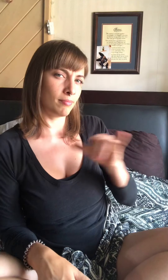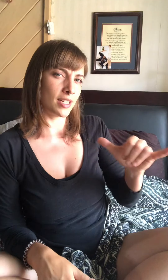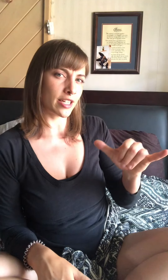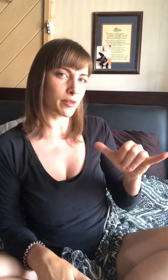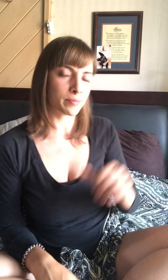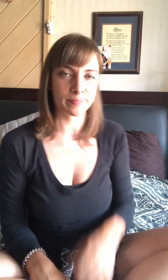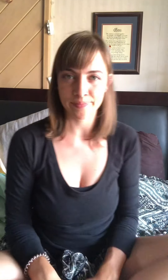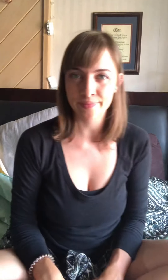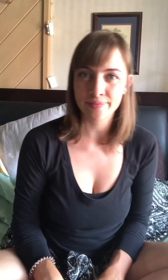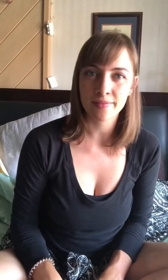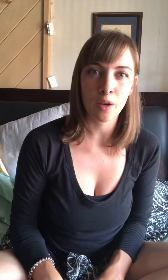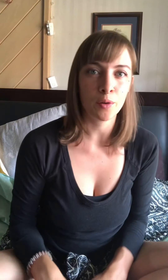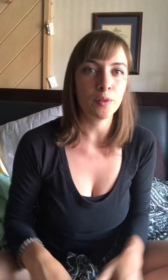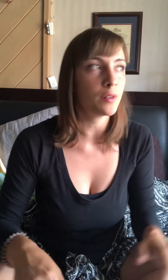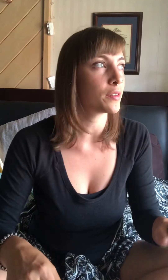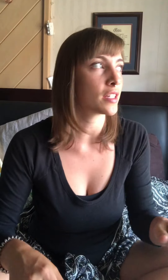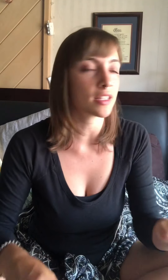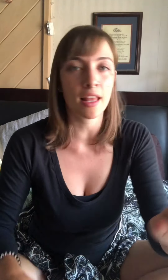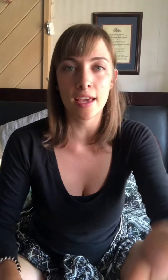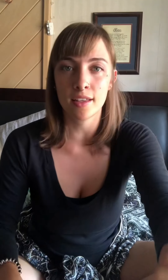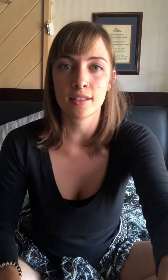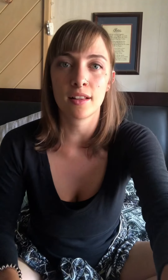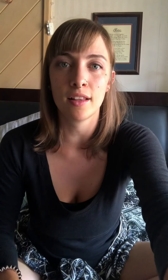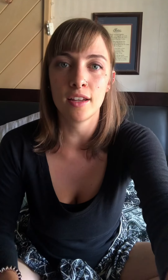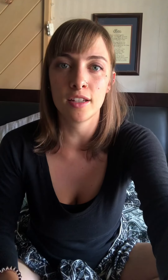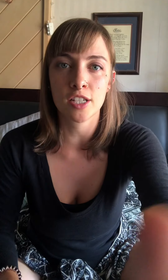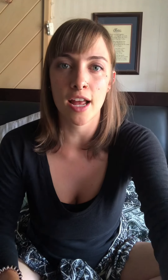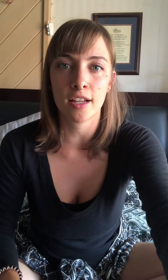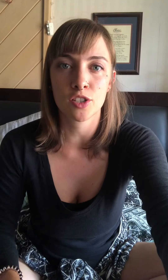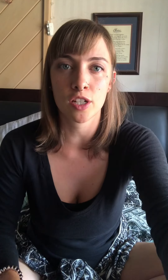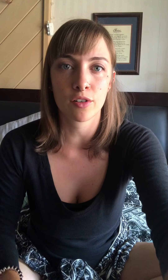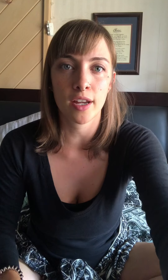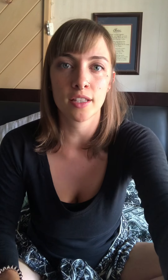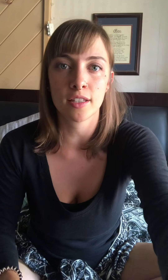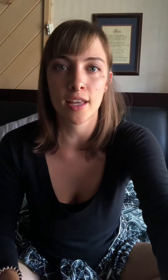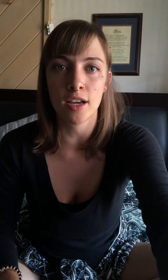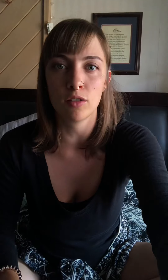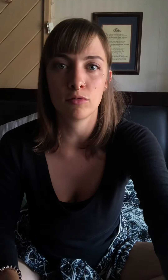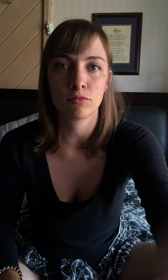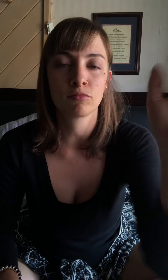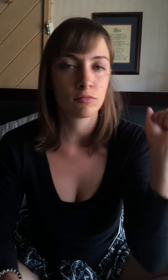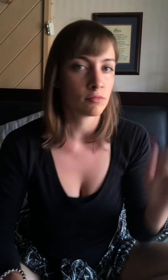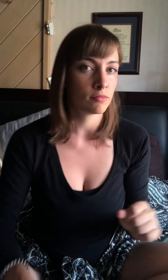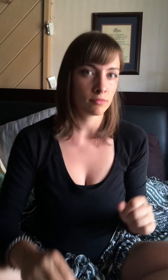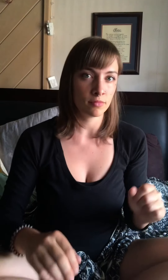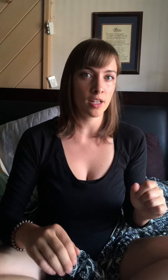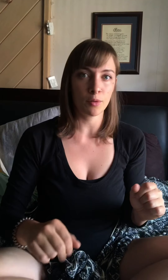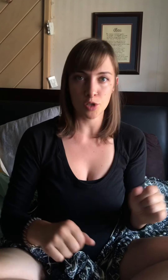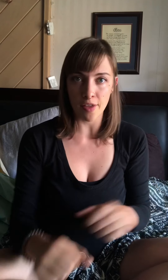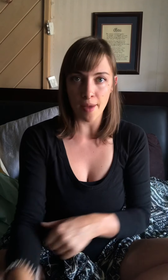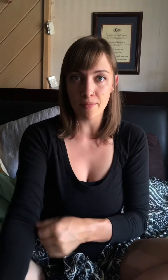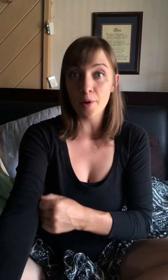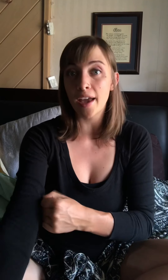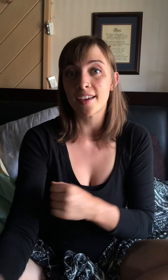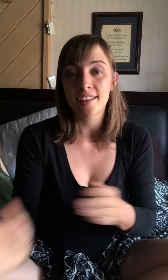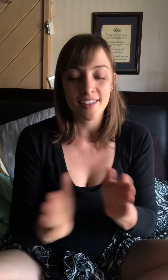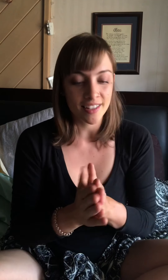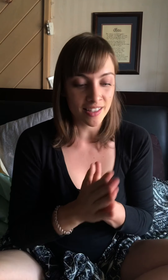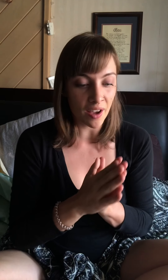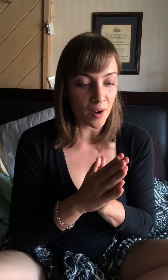too. Ooh, this light is a little challenging right now. We'll try that. Okay,